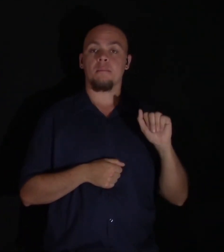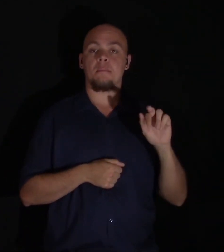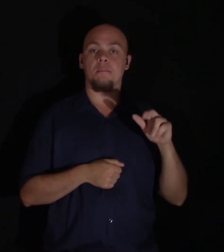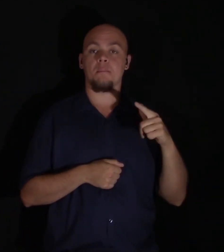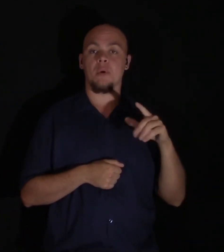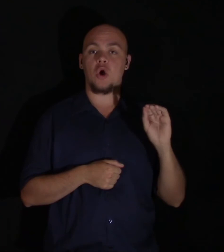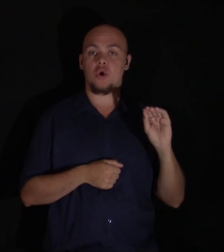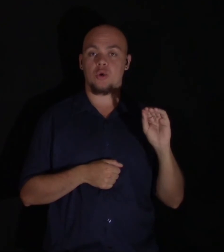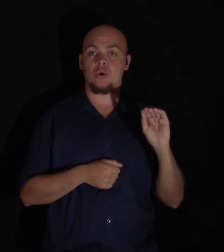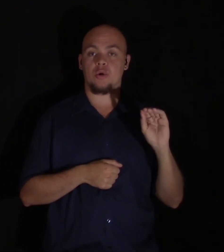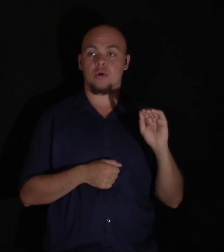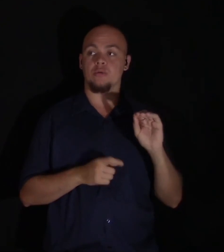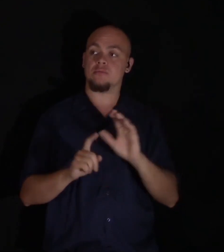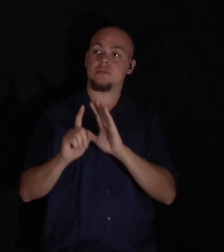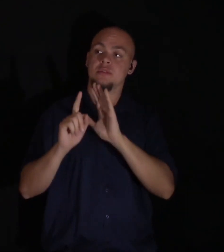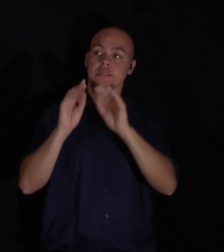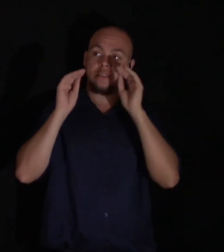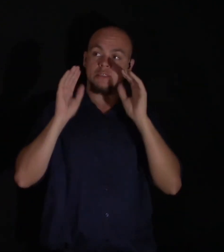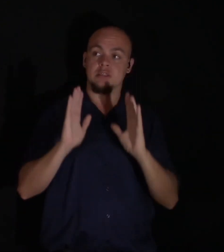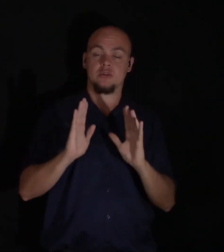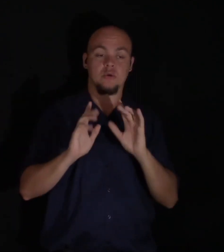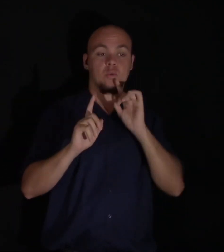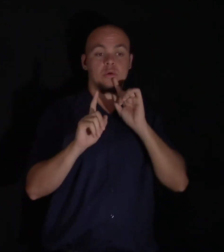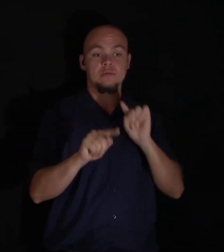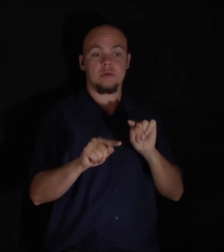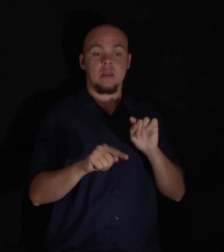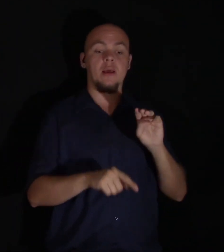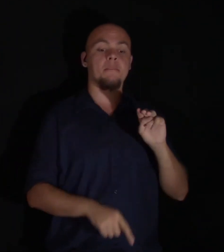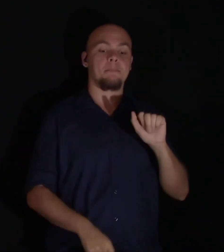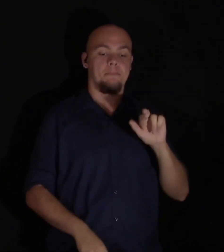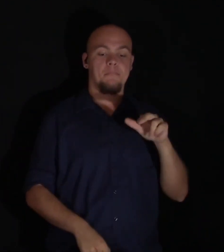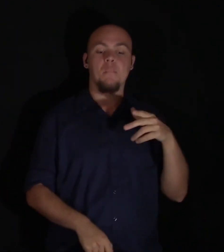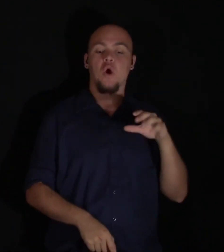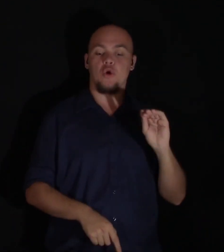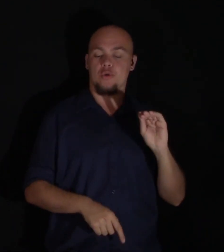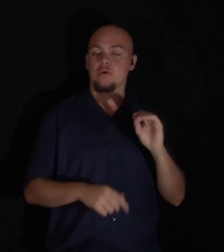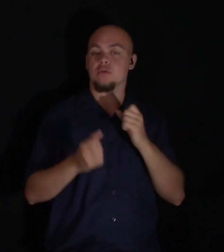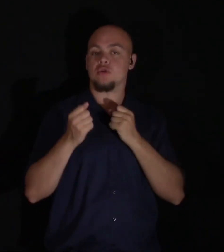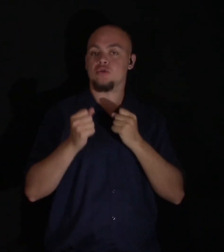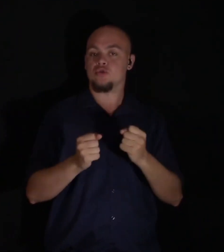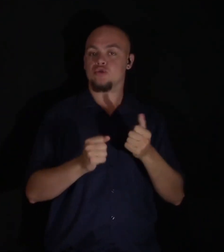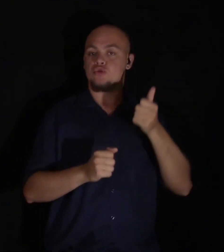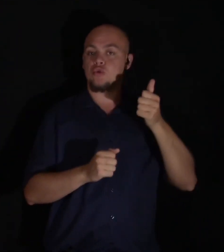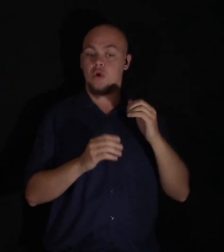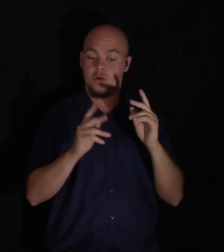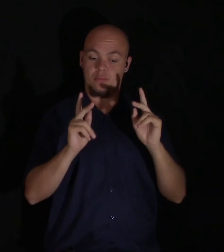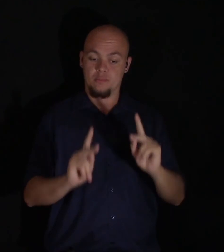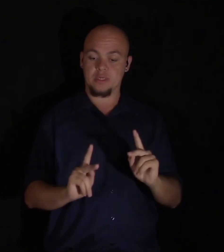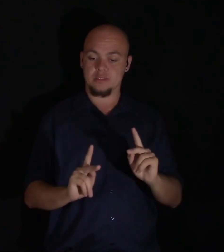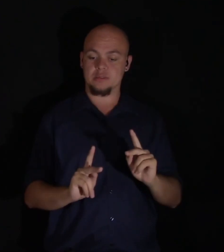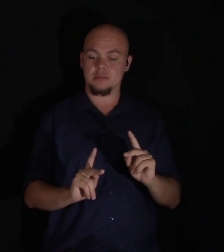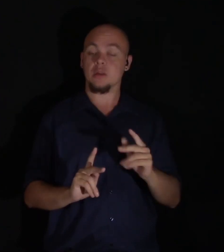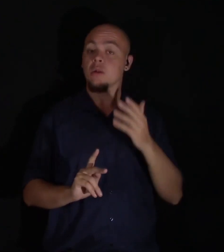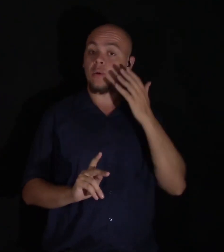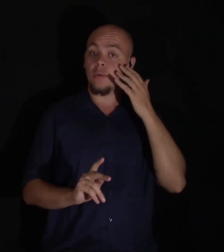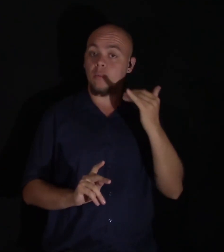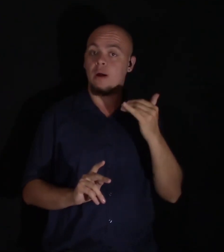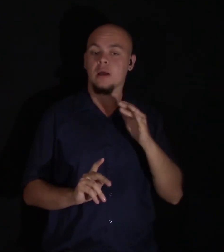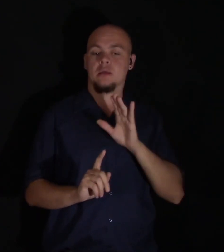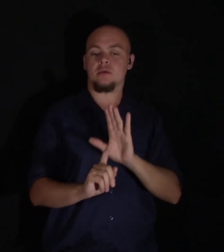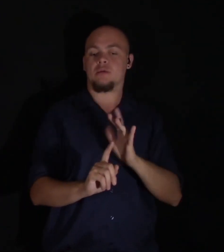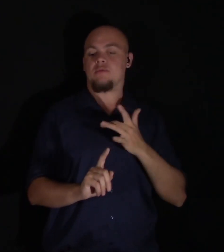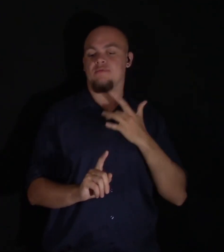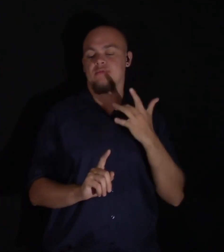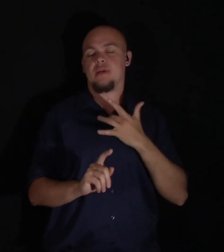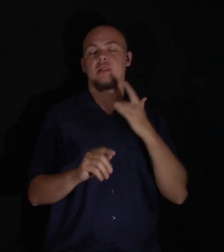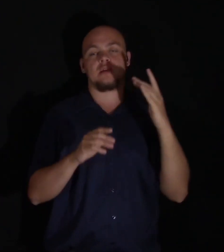have responded, Margot became a stronger person for sharing her